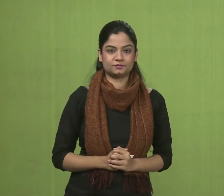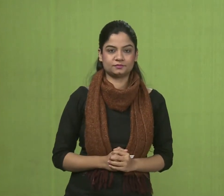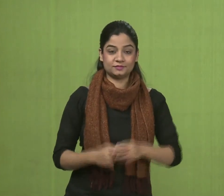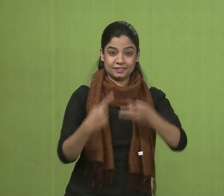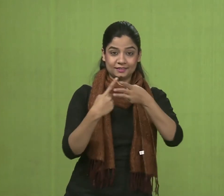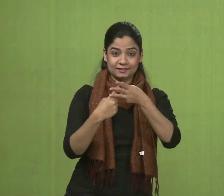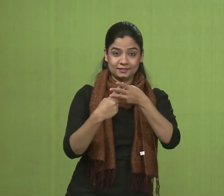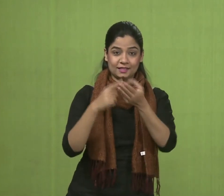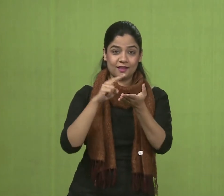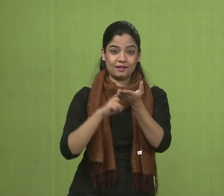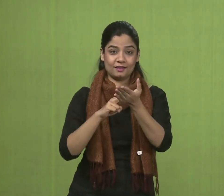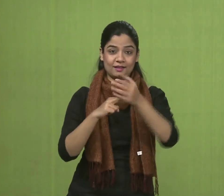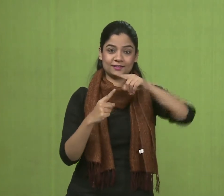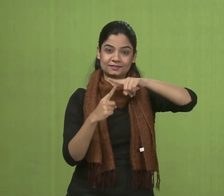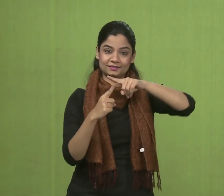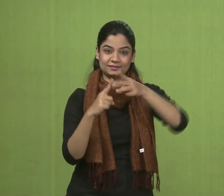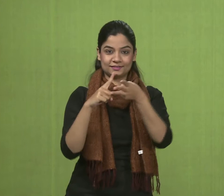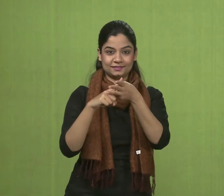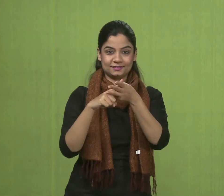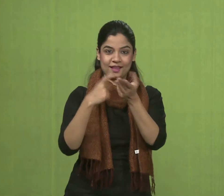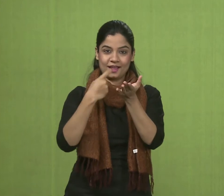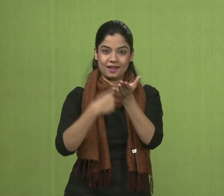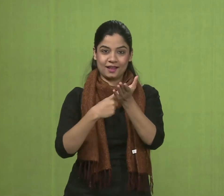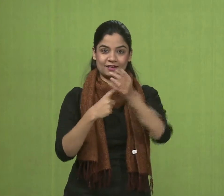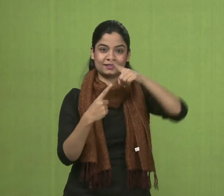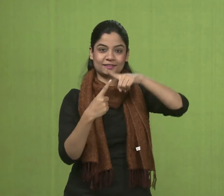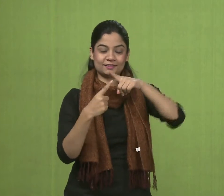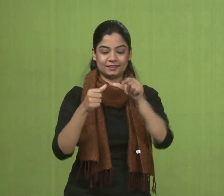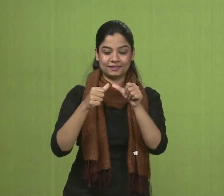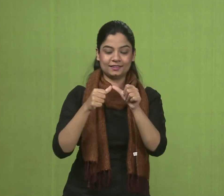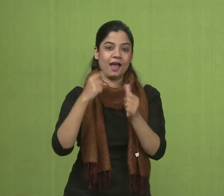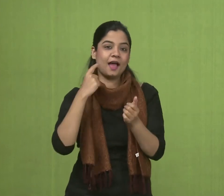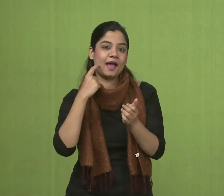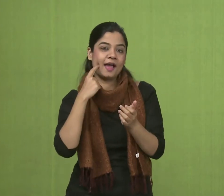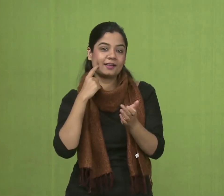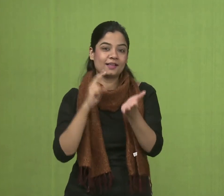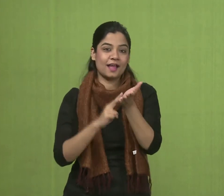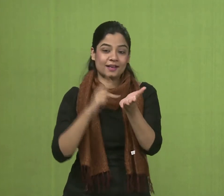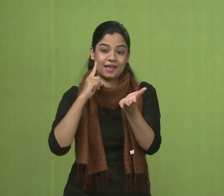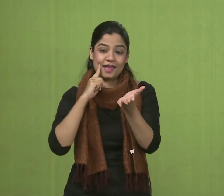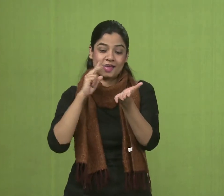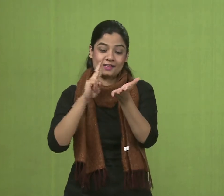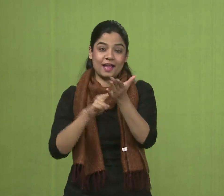Entertaining, providing enjoyment, be it with family, family dinners, birthday